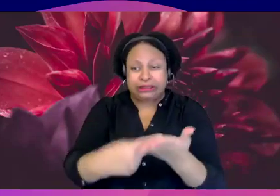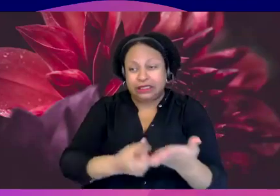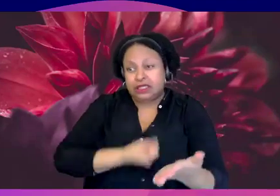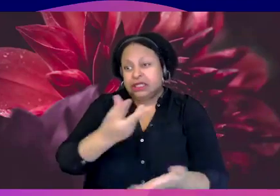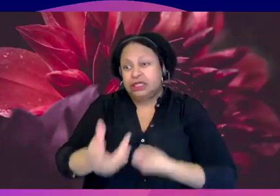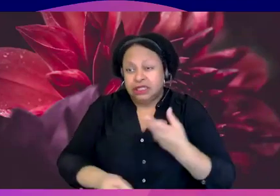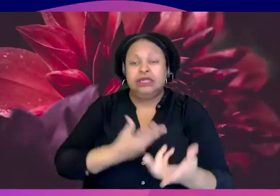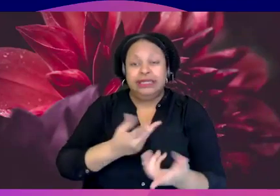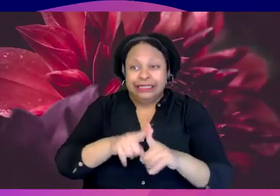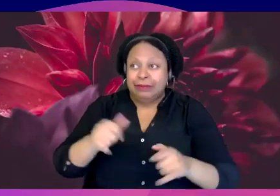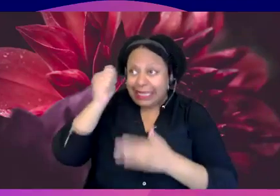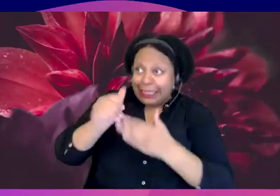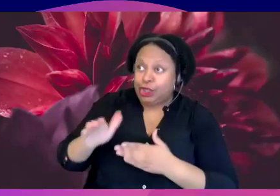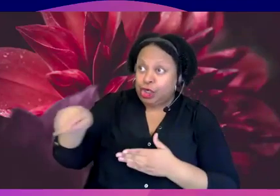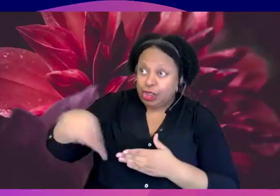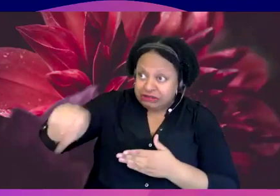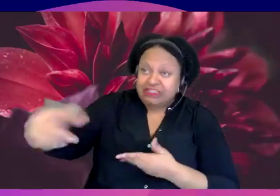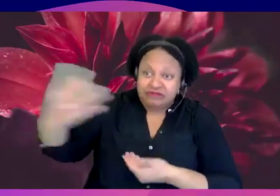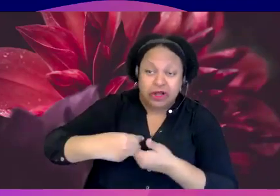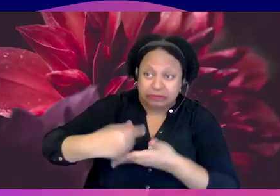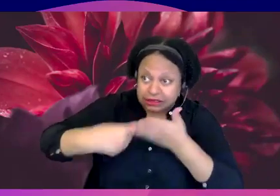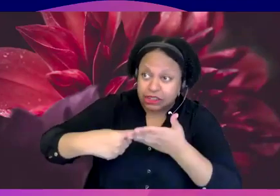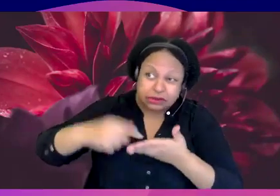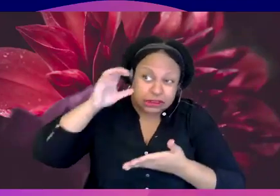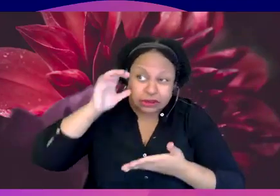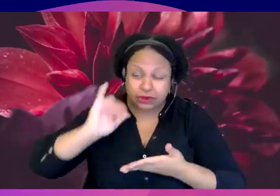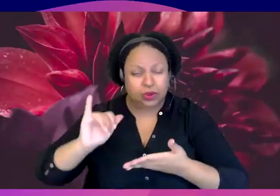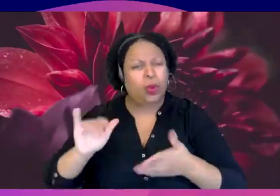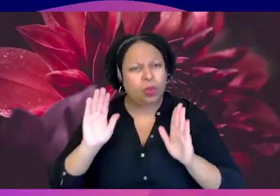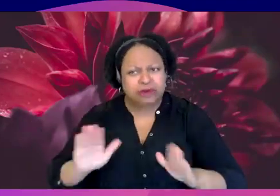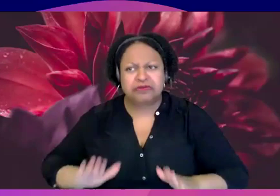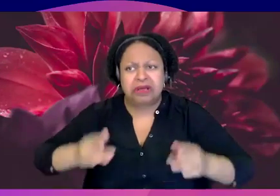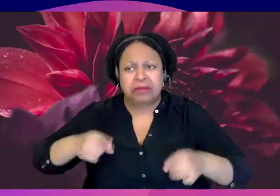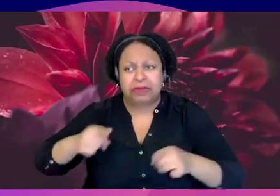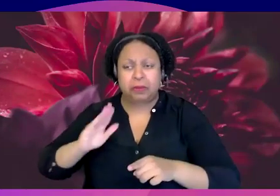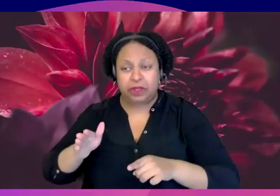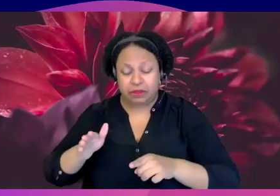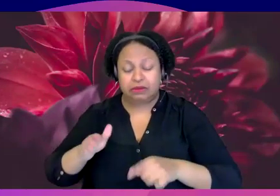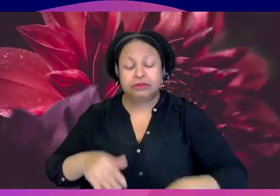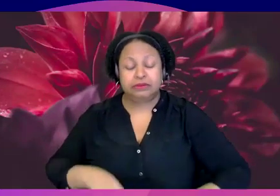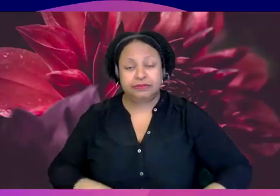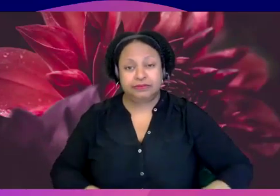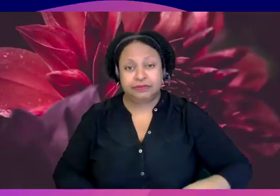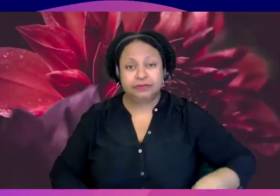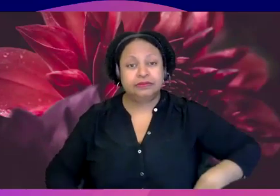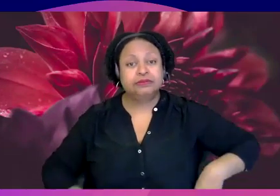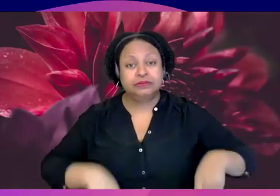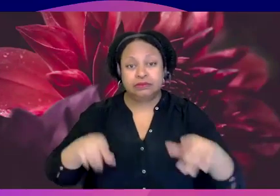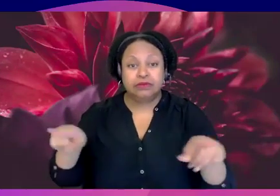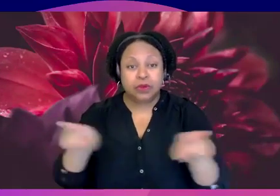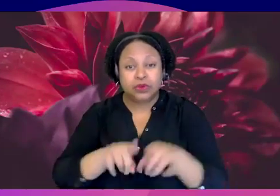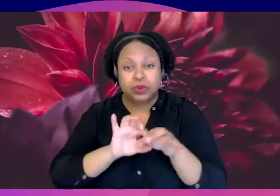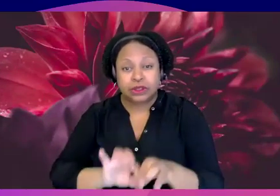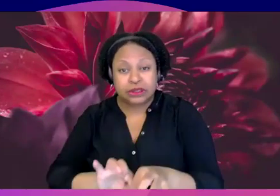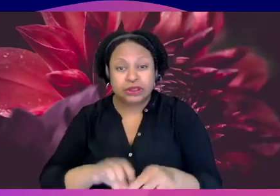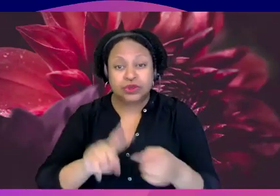able to also engage with leadership in those conversations, really wonderful things can happen. And that also relates to this need